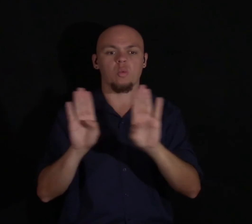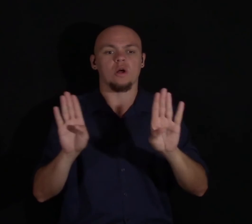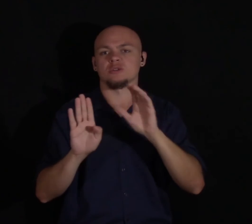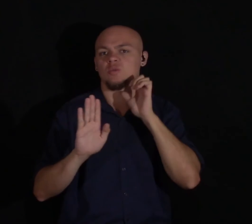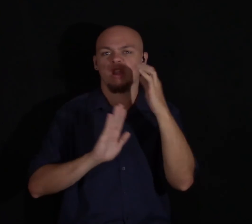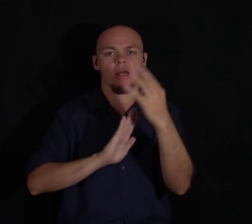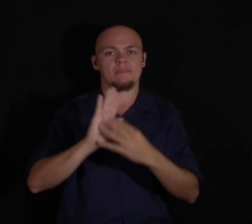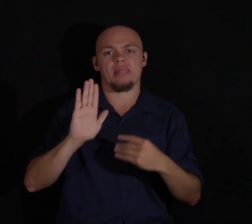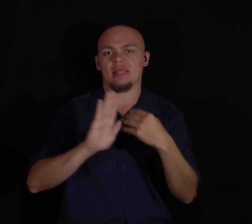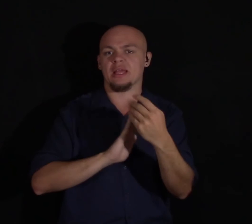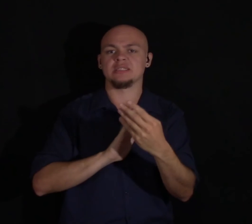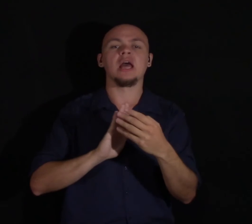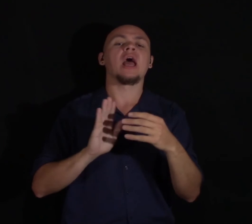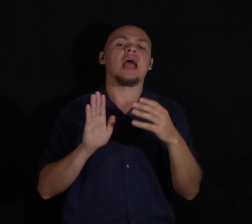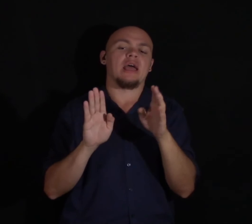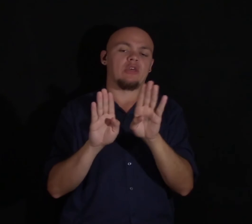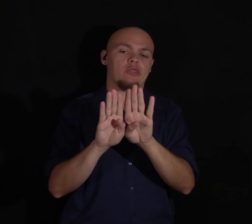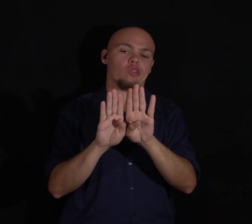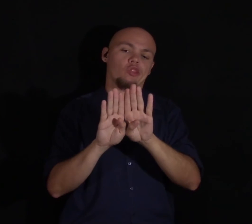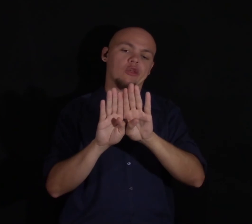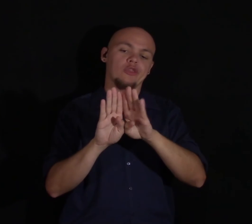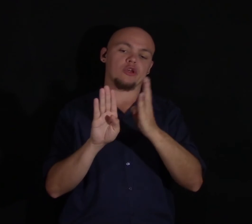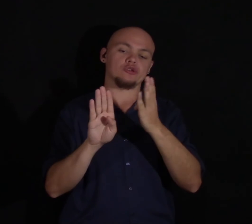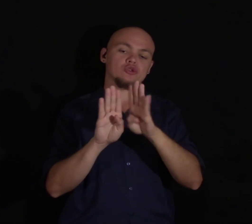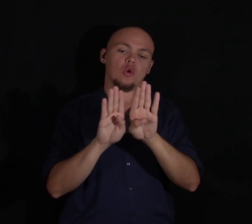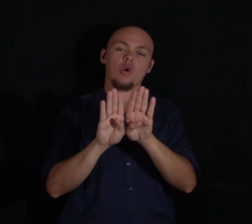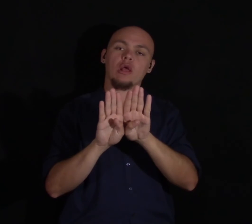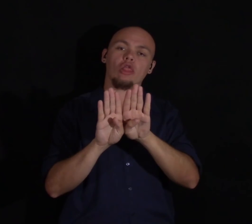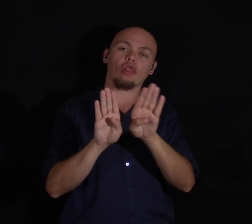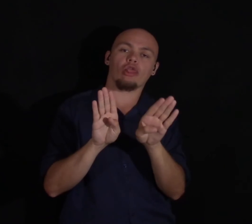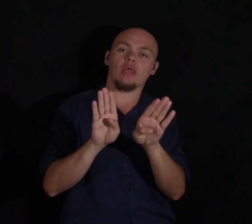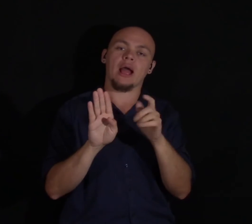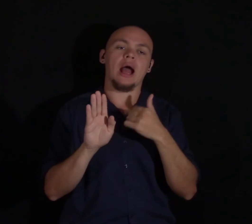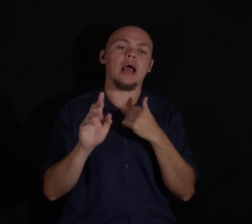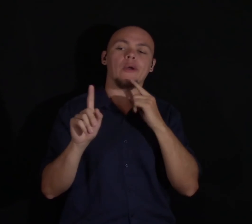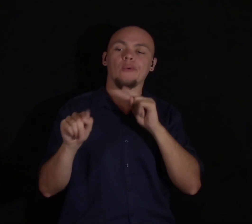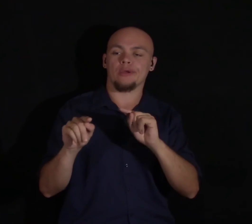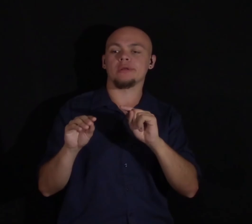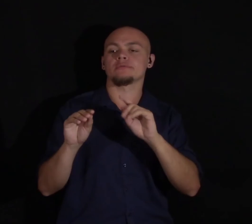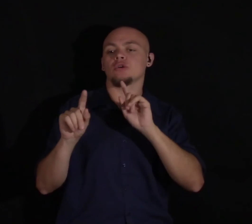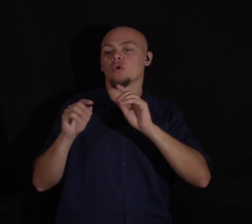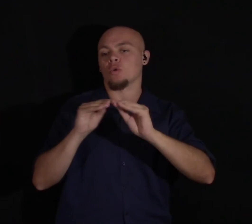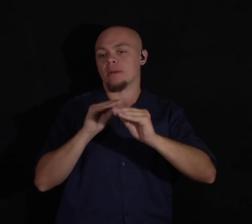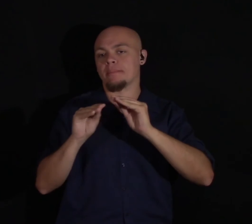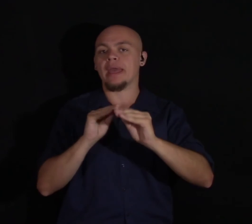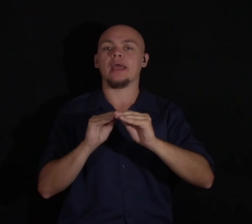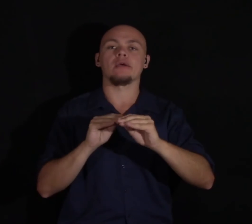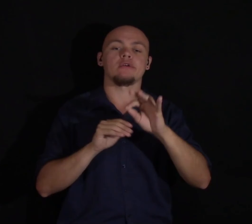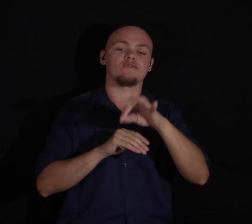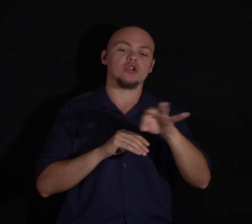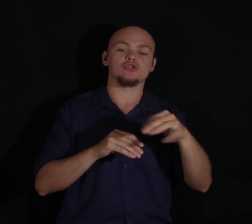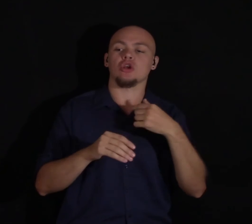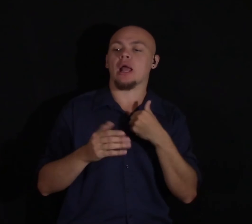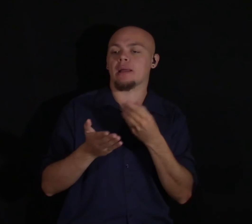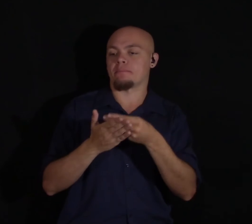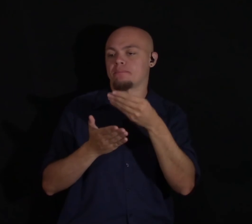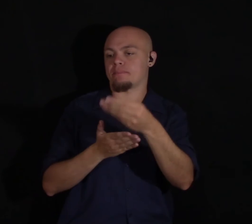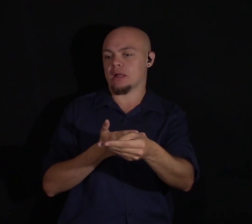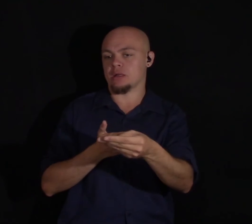off its hinges. I ordered it to be repaired, bought some furniture, and took possession, an incident which would doubtless